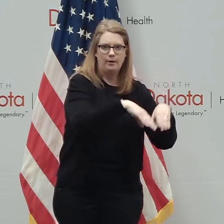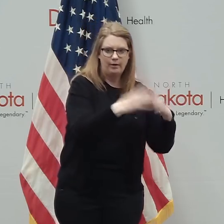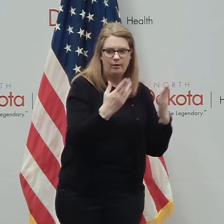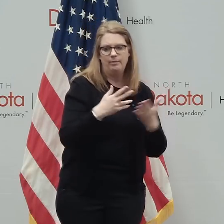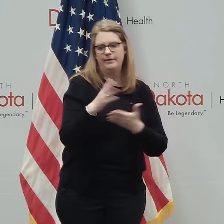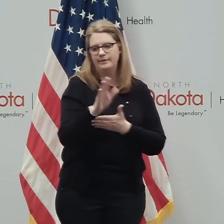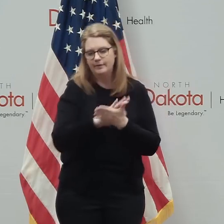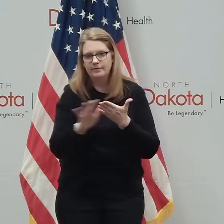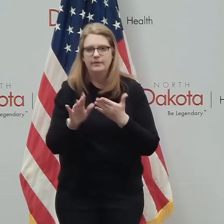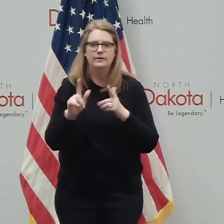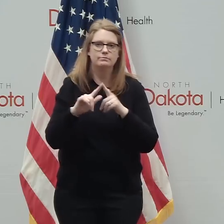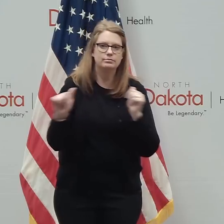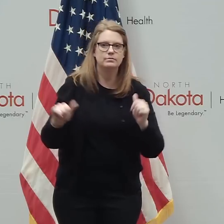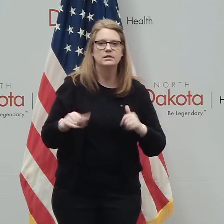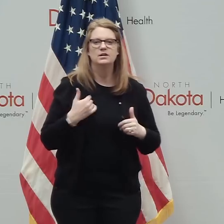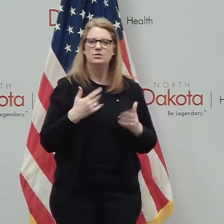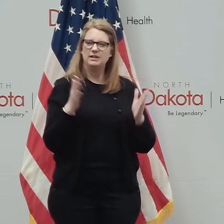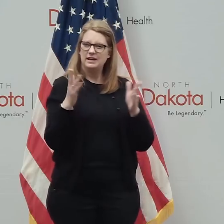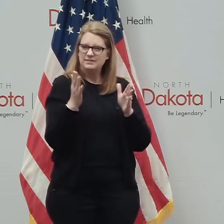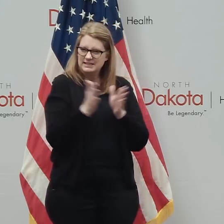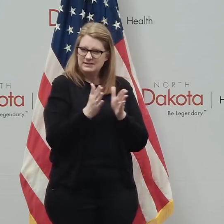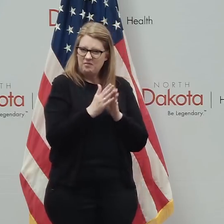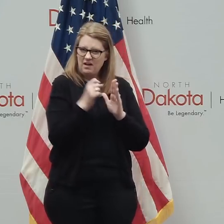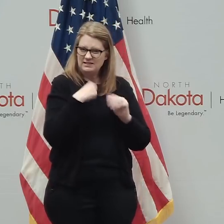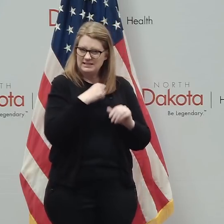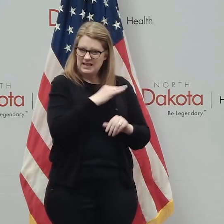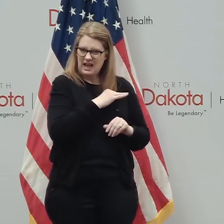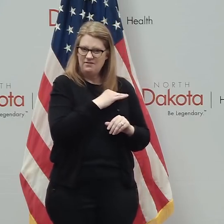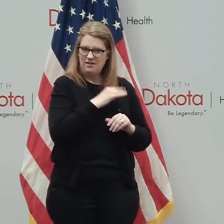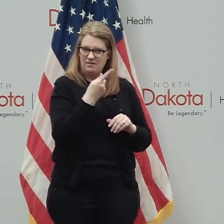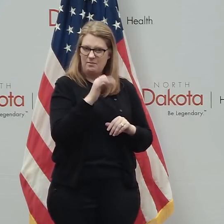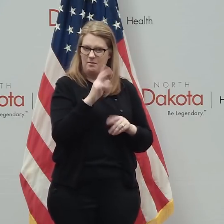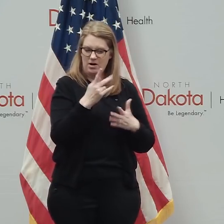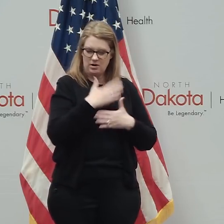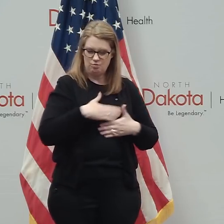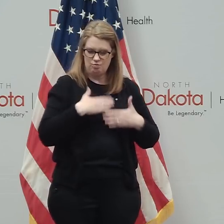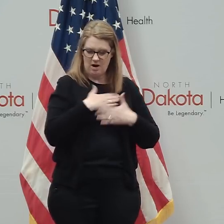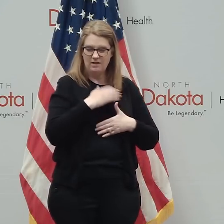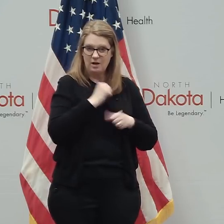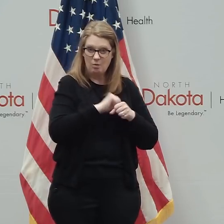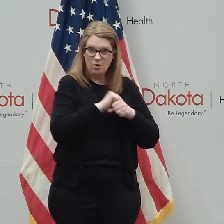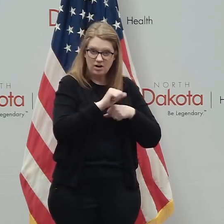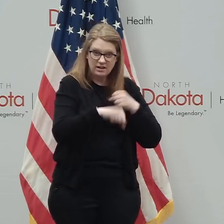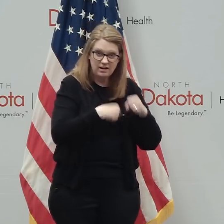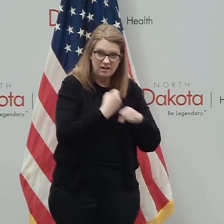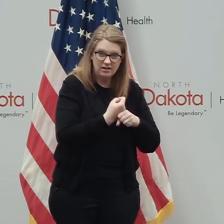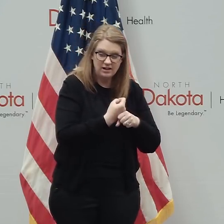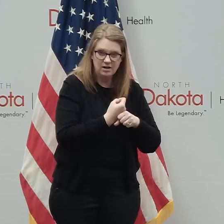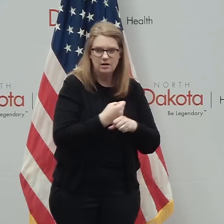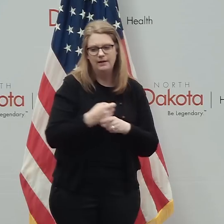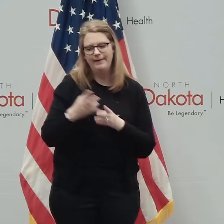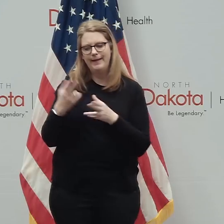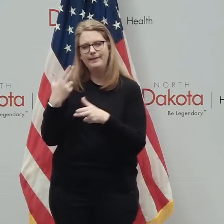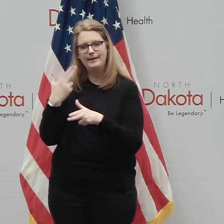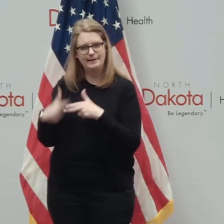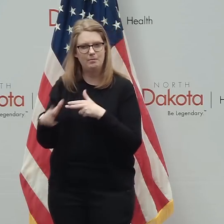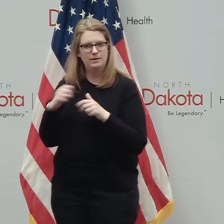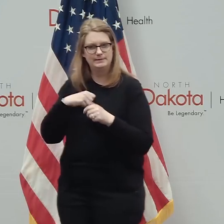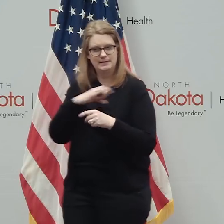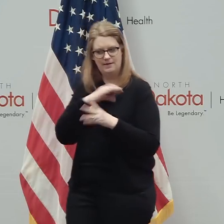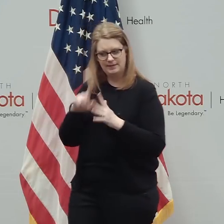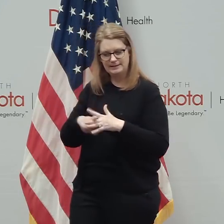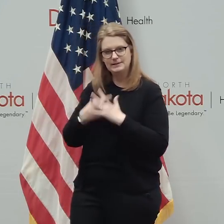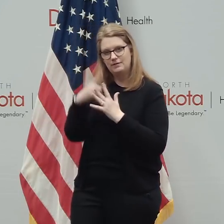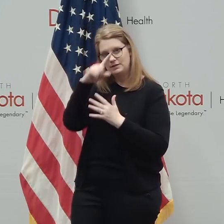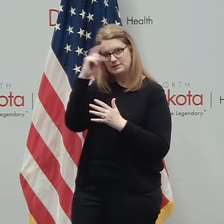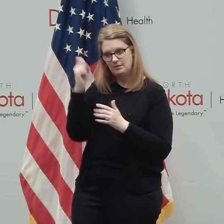got a small staff of park and rec people that work for the state of North Dakota year round. And then we have a larger staff that comes online for summer. And so